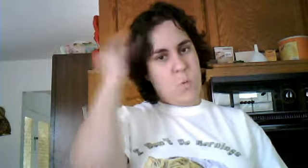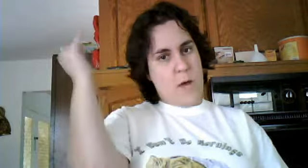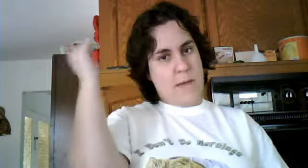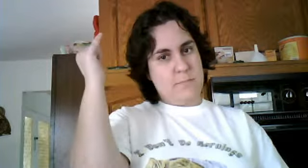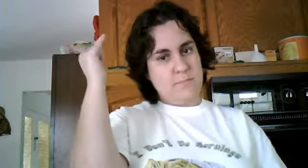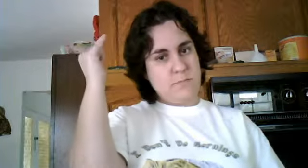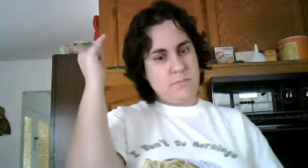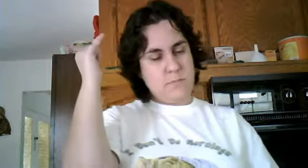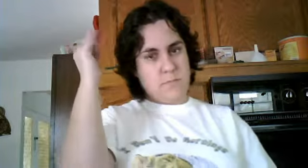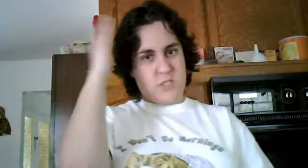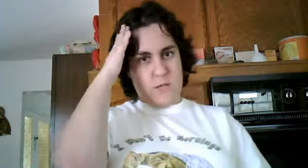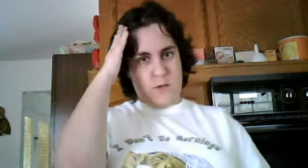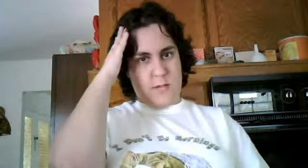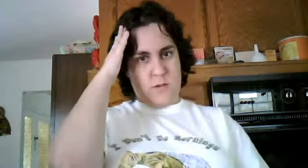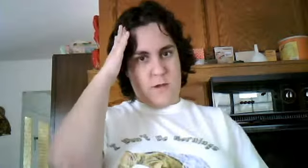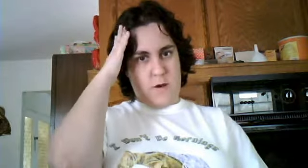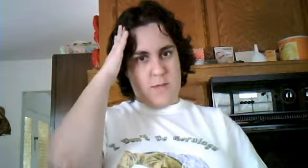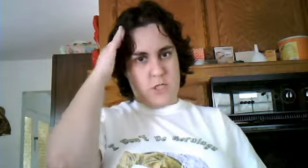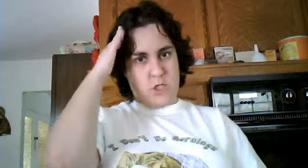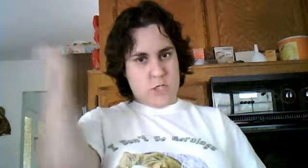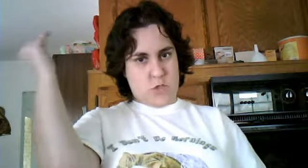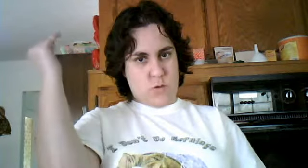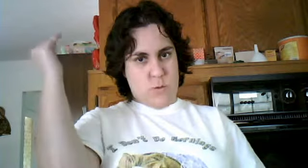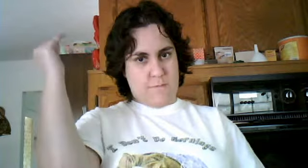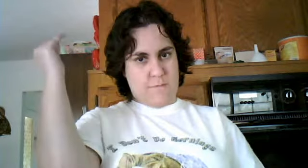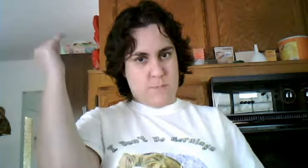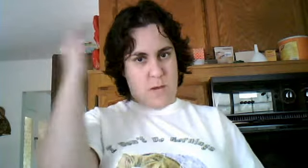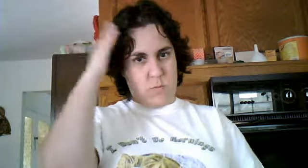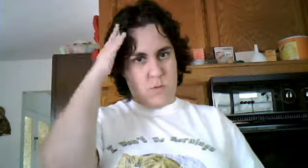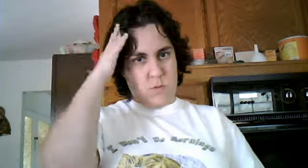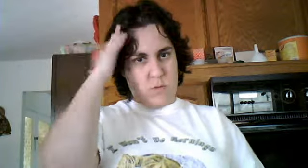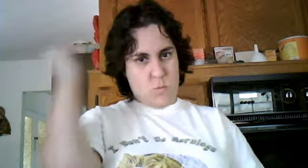Why? Just take your hands right there and then change it to a why. Flip it up. Why?